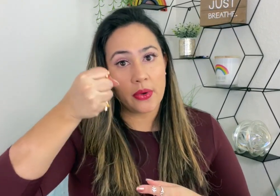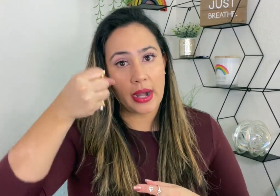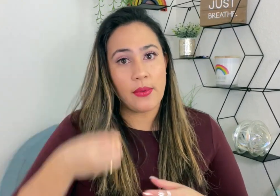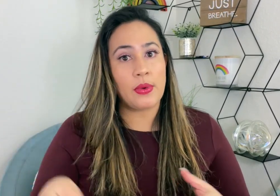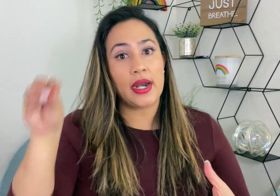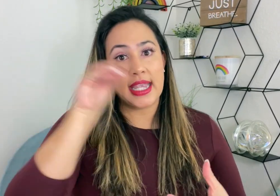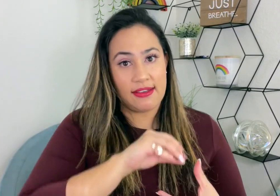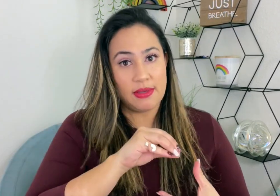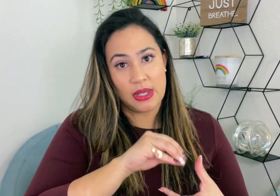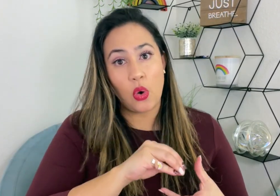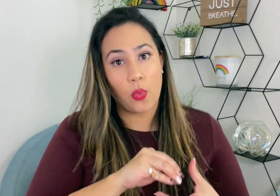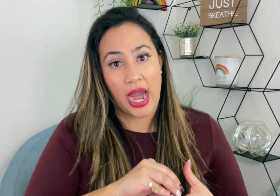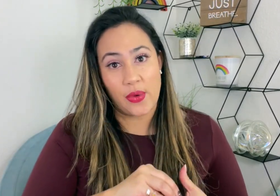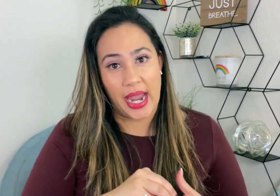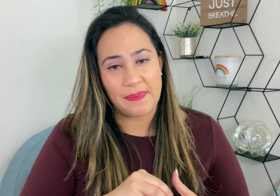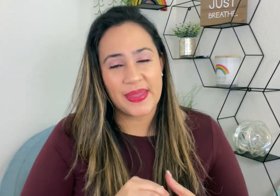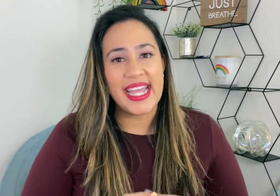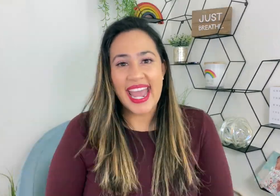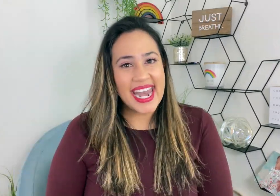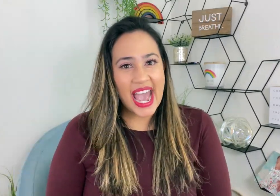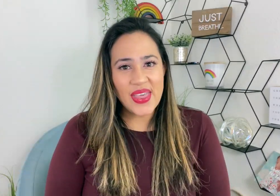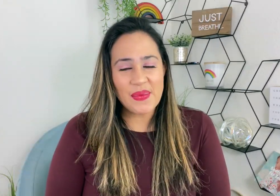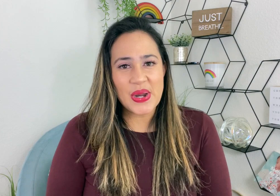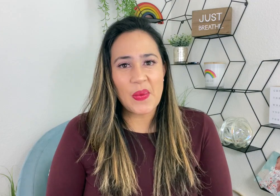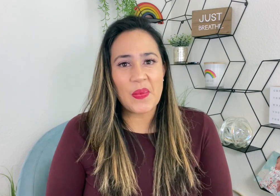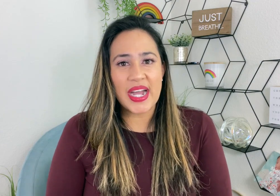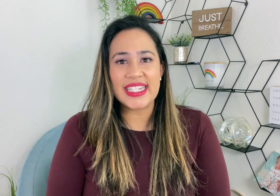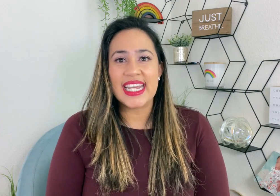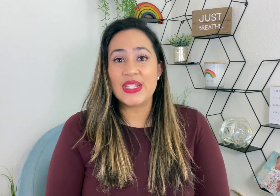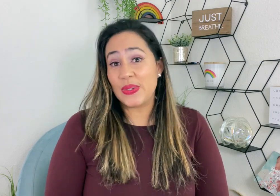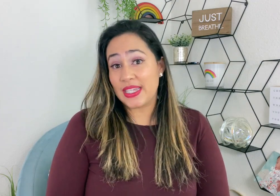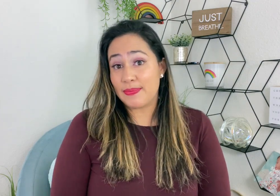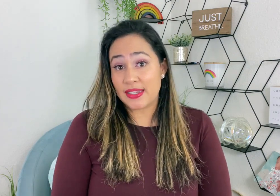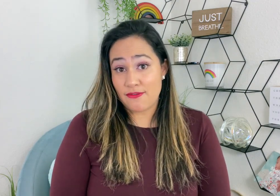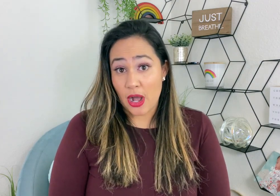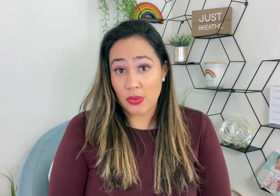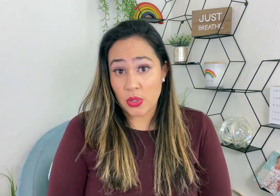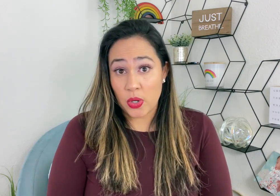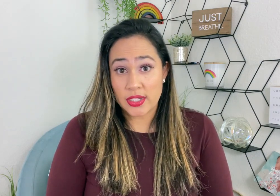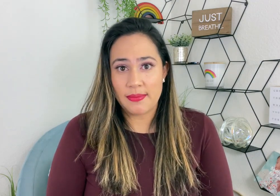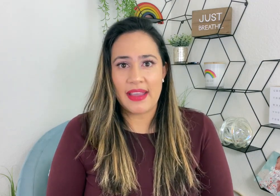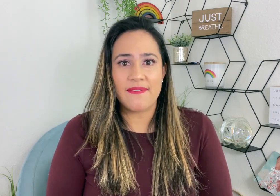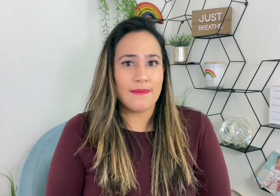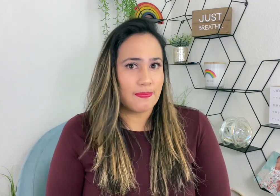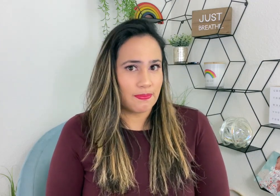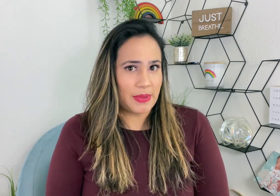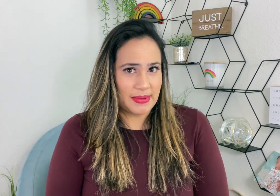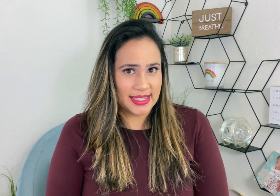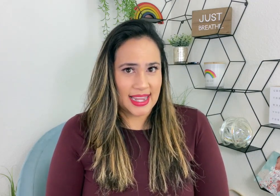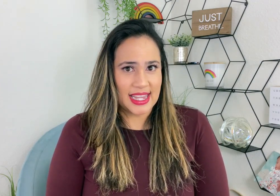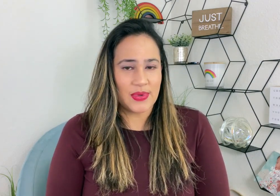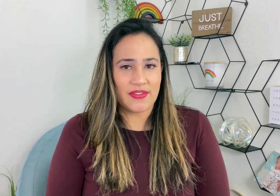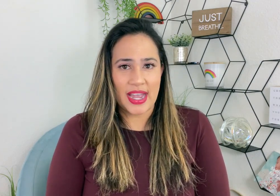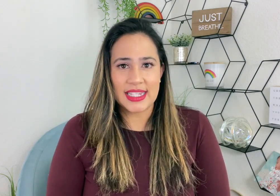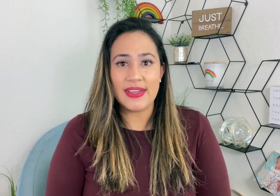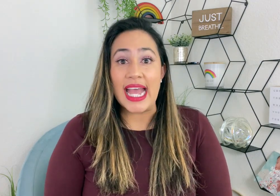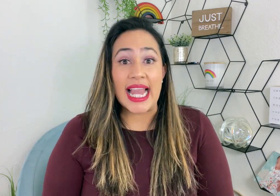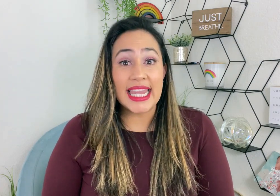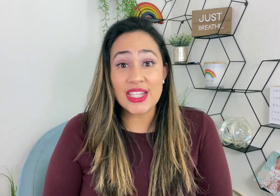right, we want to give the milk right away. Now that we know what 2 tips to follow in order to make baby sign language effective, let's start